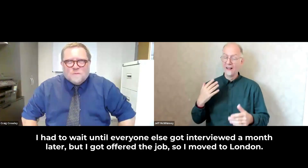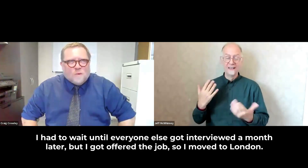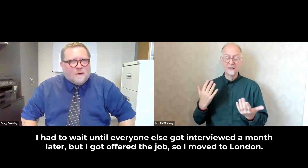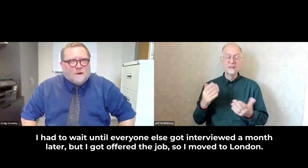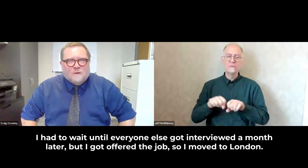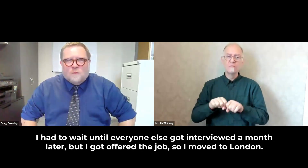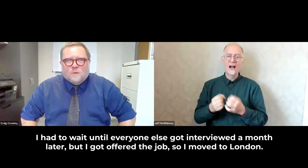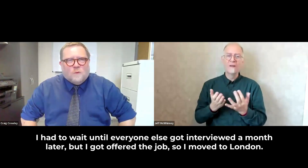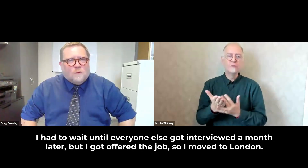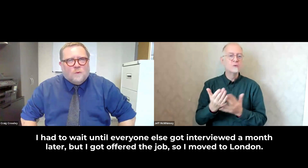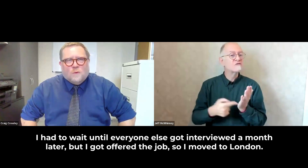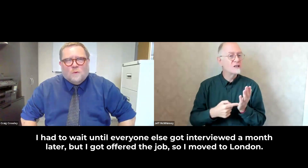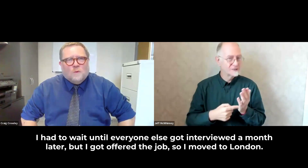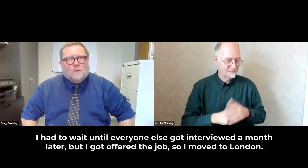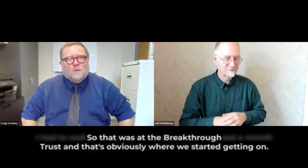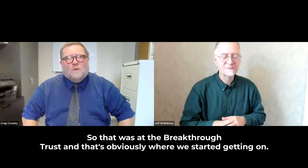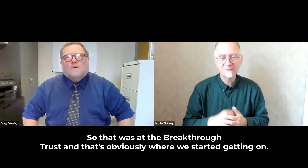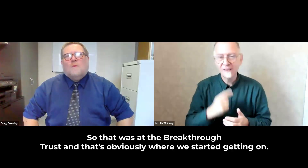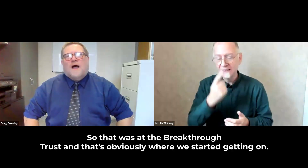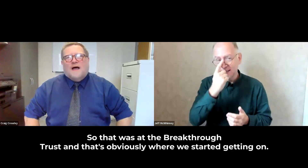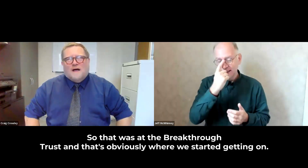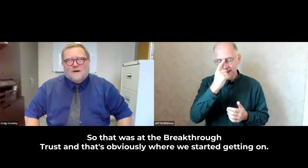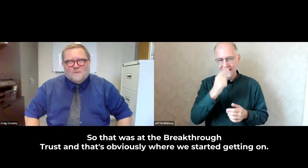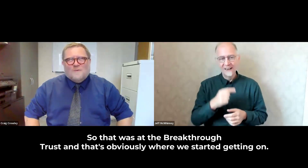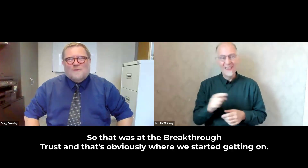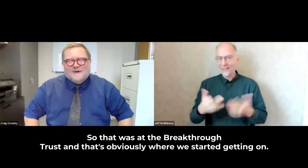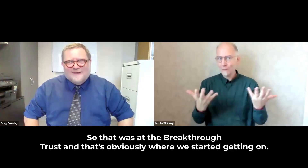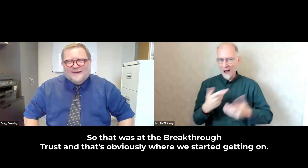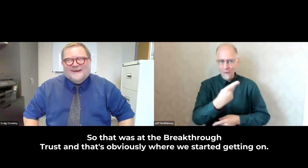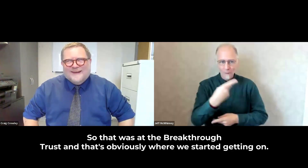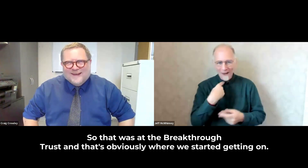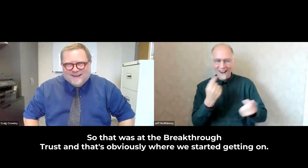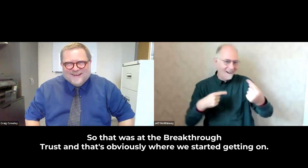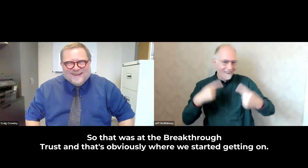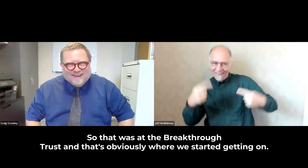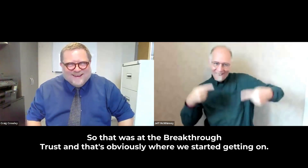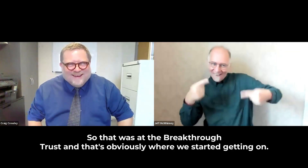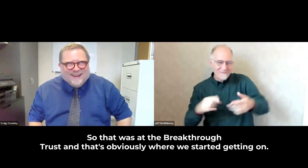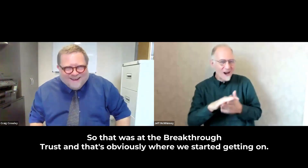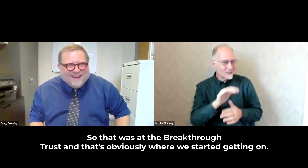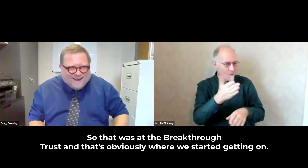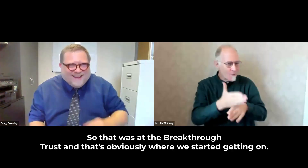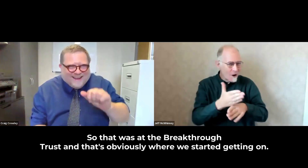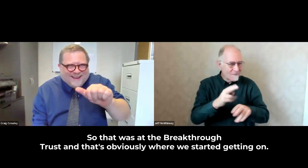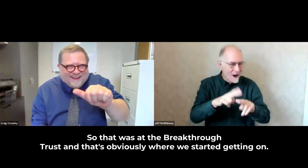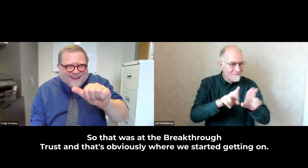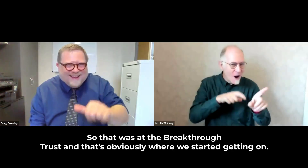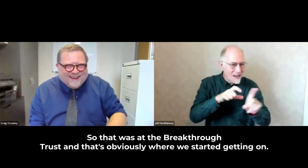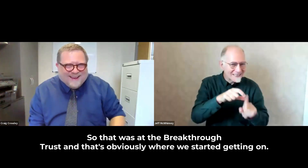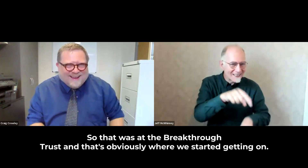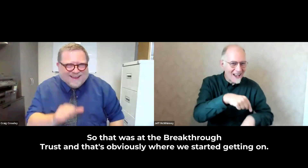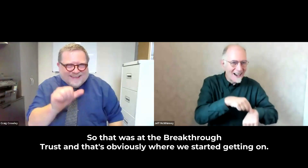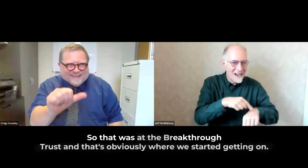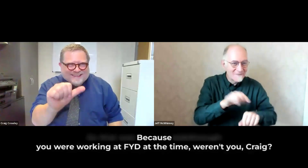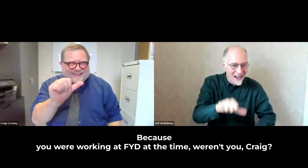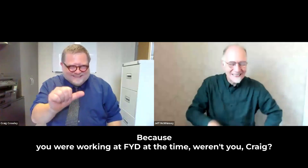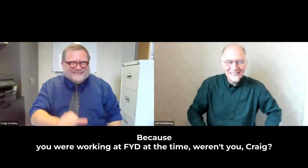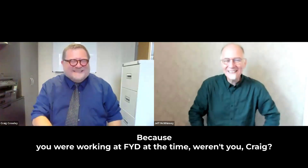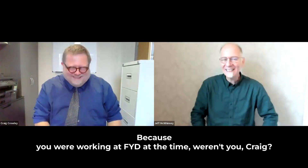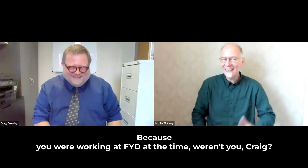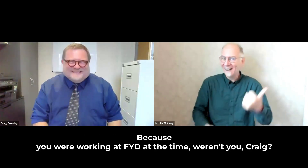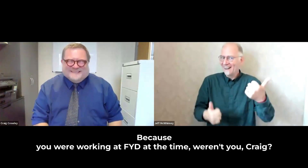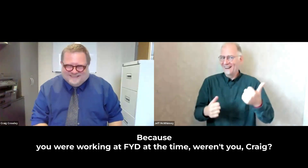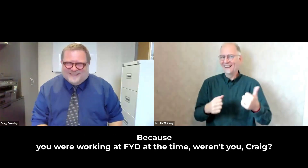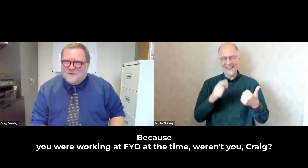offered the job, so I moved to London. So that was a real that was at the Breakthrough Trust. And that's obviously where we started getting on because you were